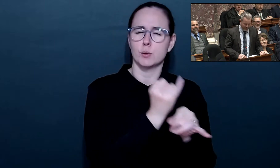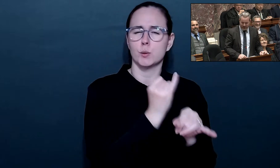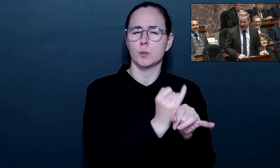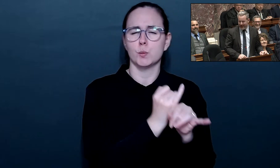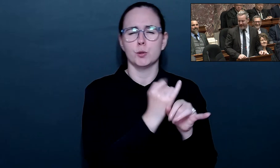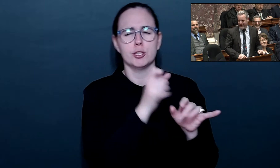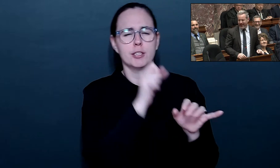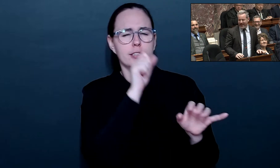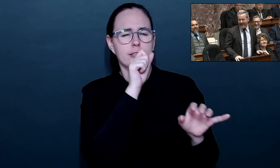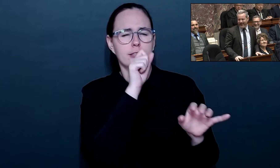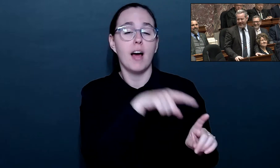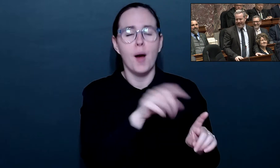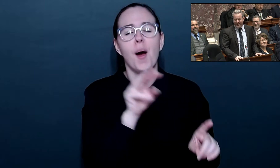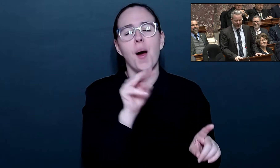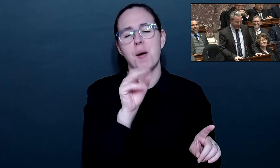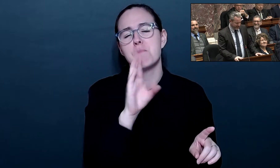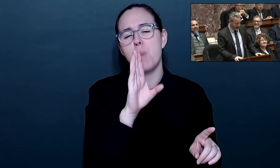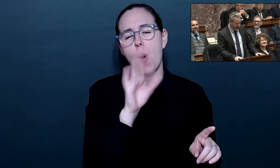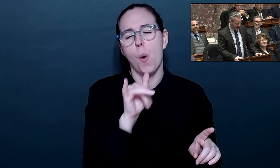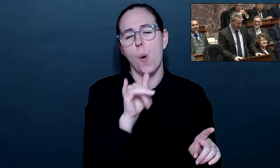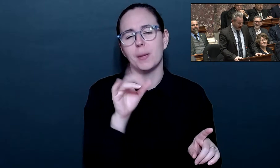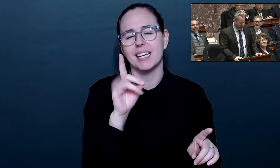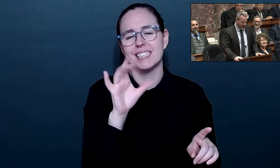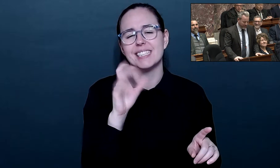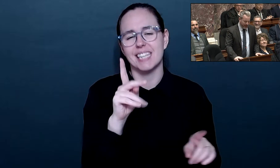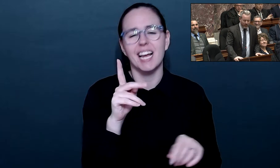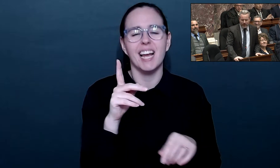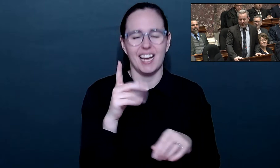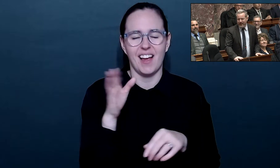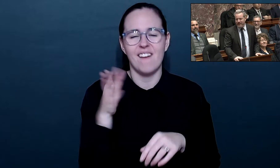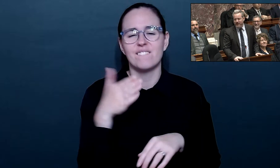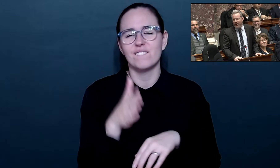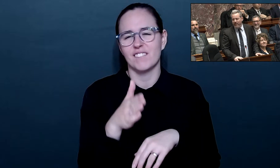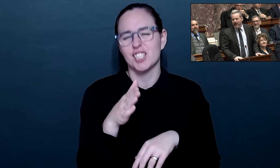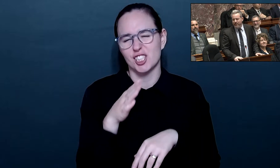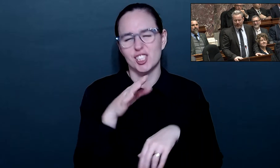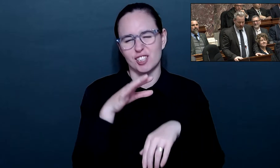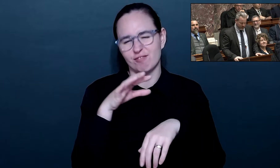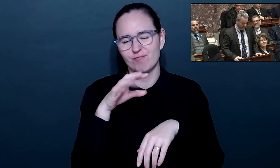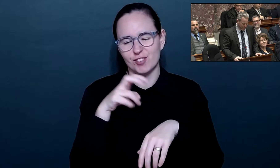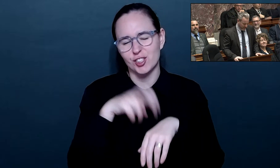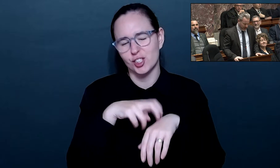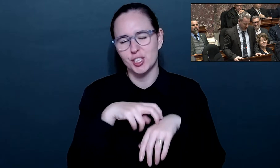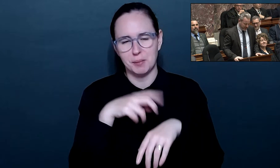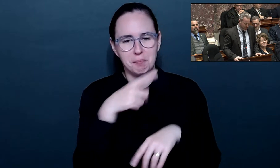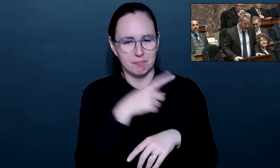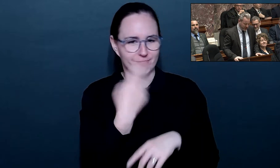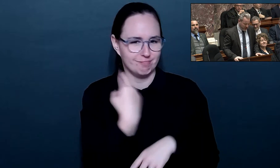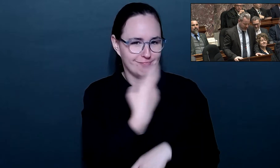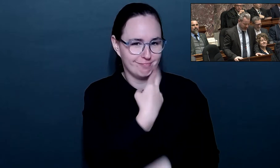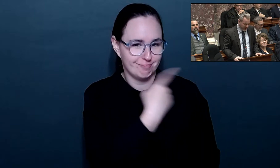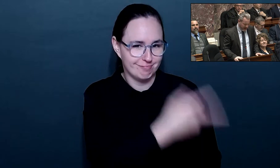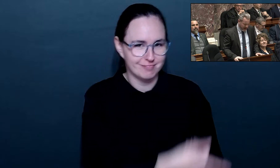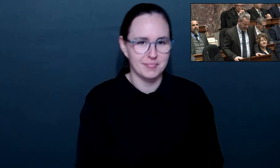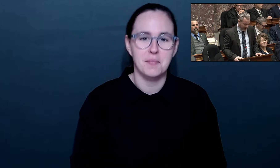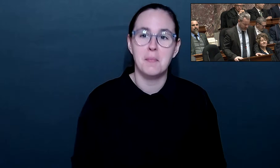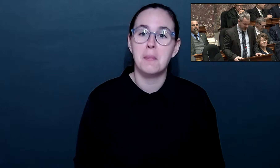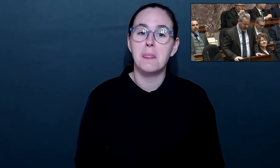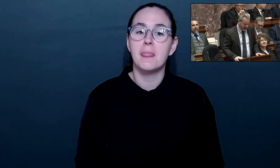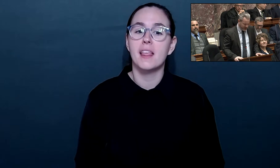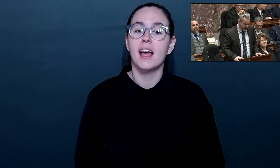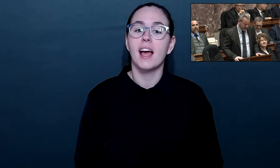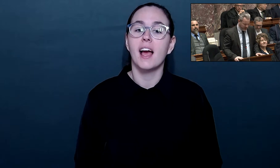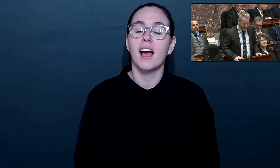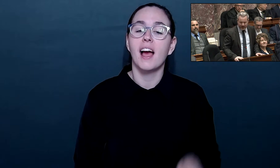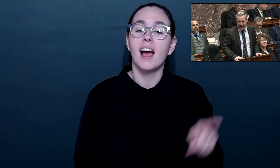A few fans in attendance today. Moby Dick's actually started by Peter Mueller. He was born in Germany and later